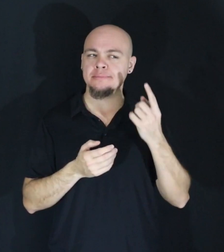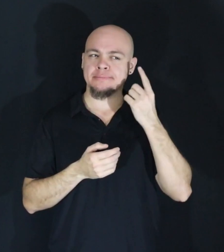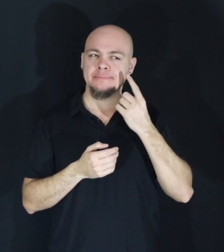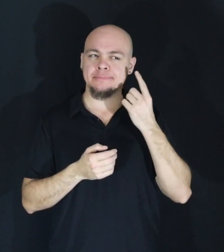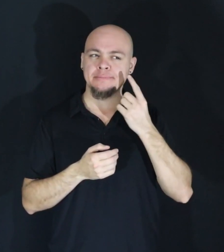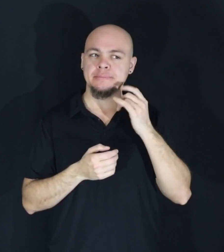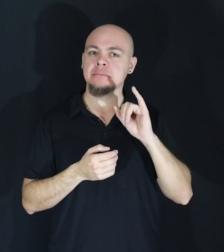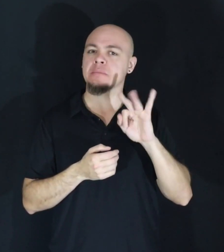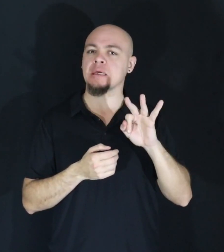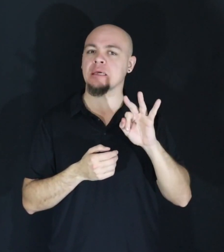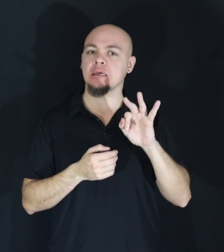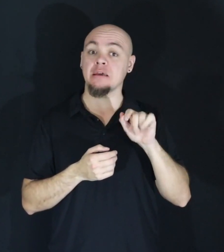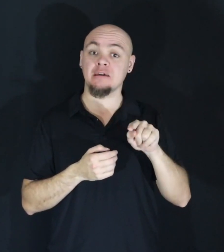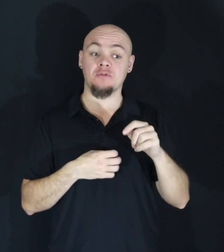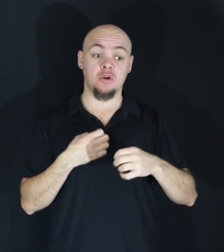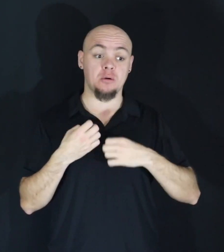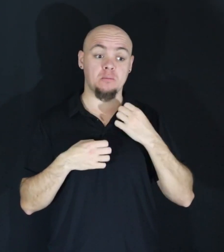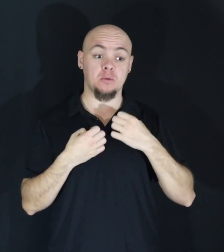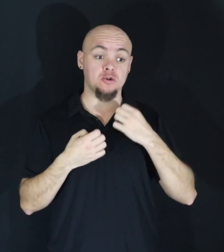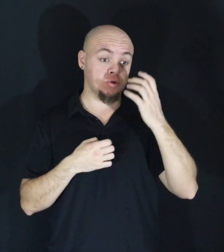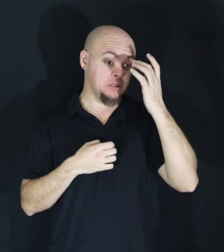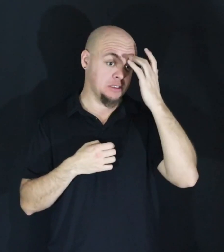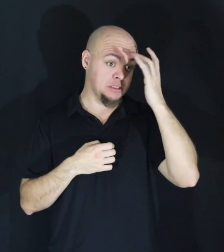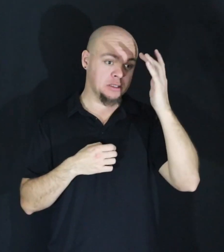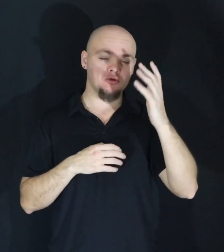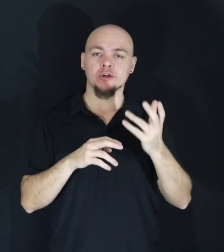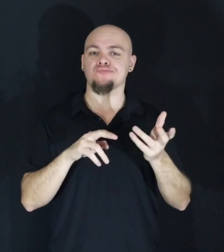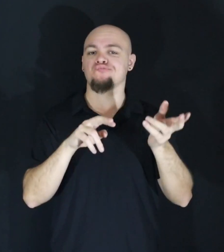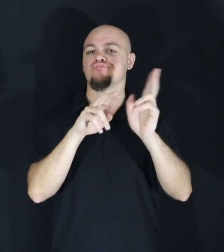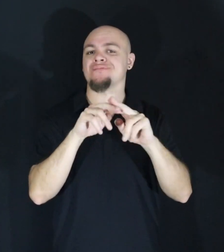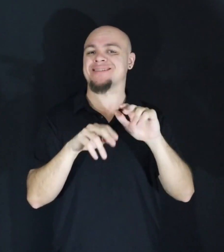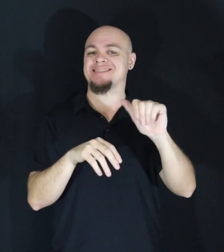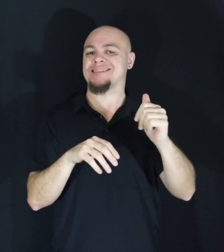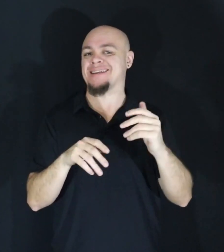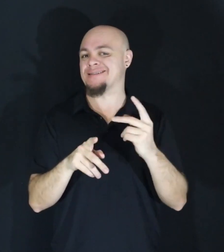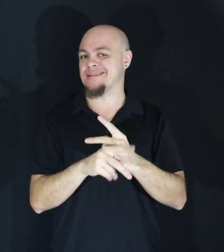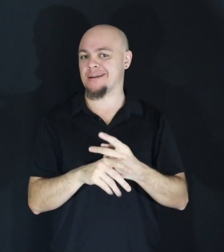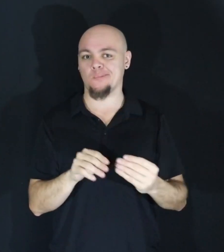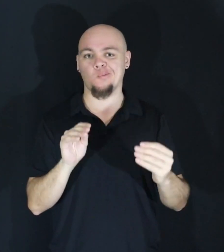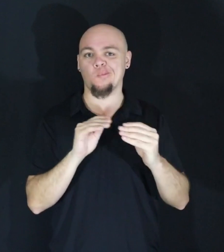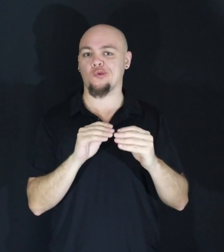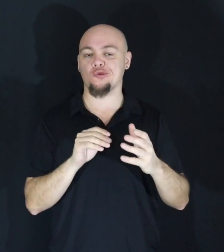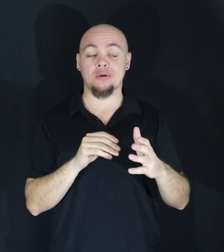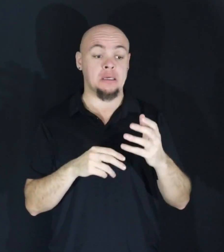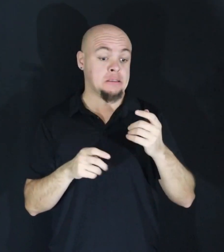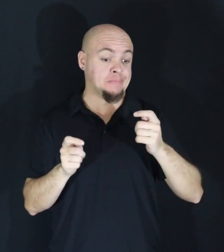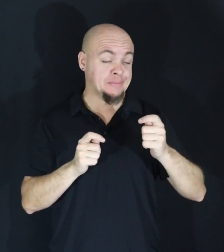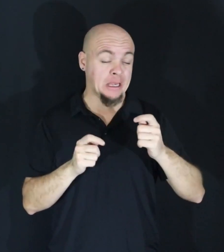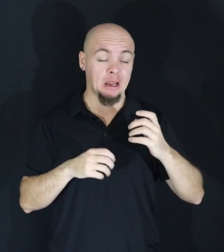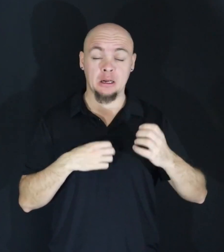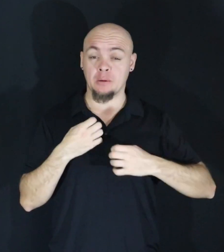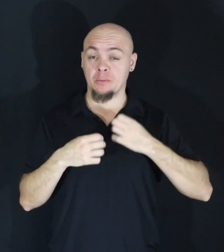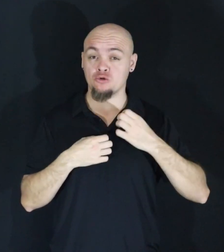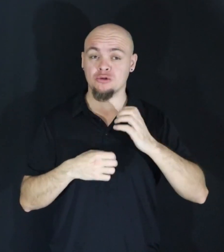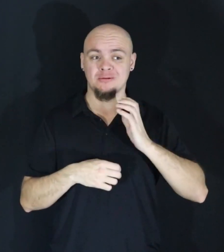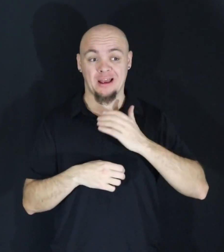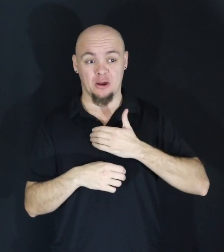if we could 10 times emotional intelligence and not just manage our emotions or the emotions of others,